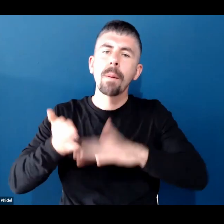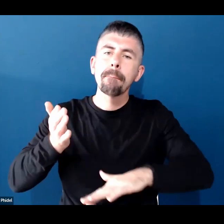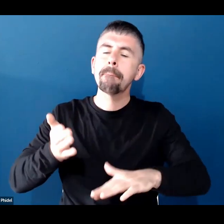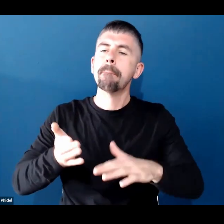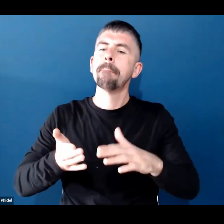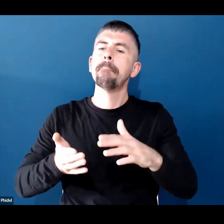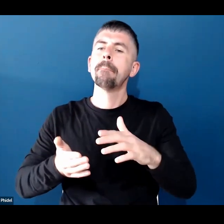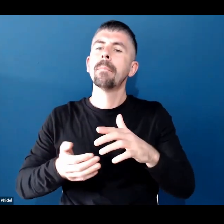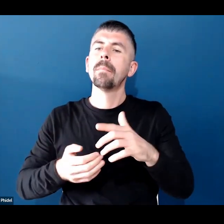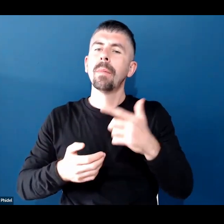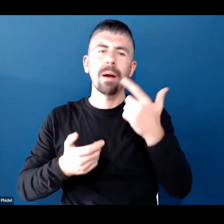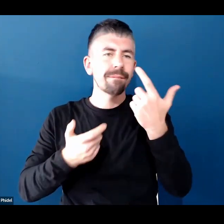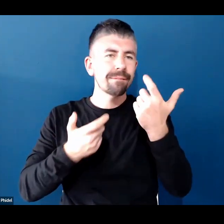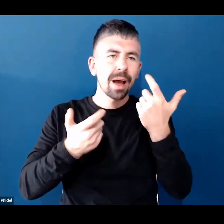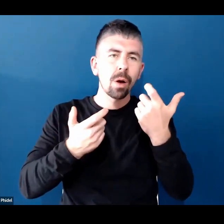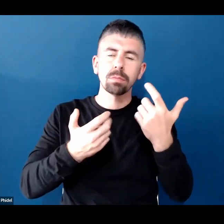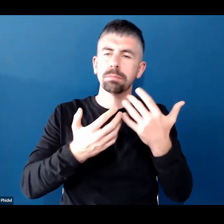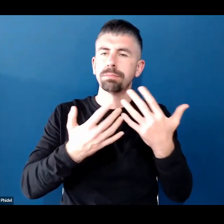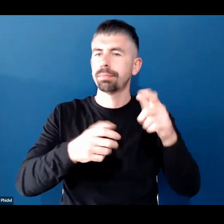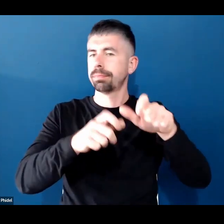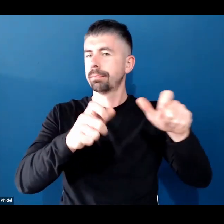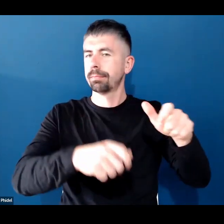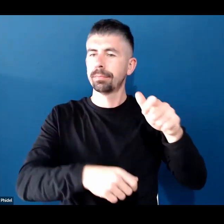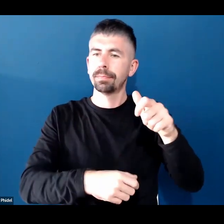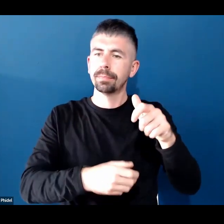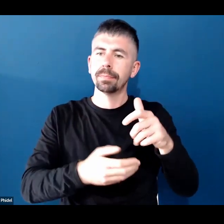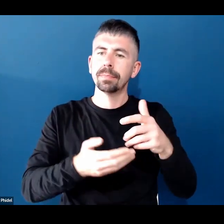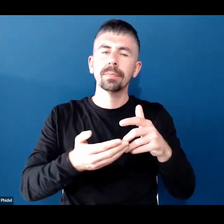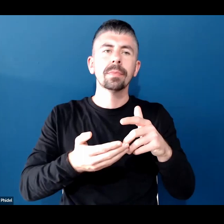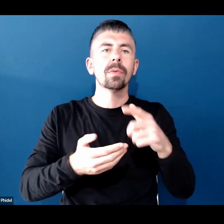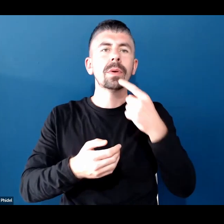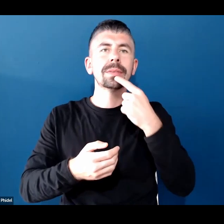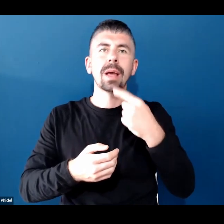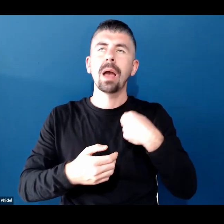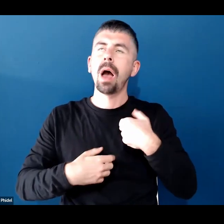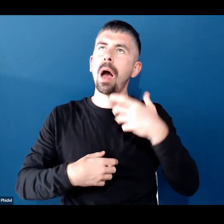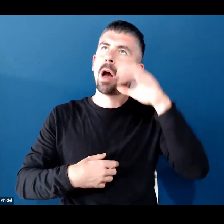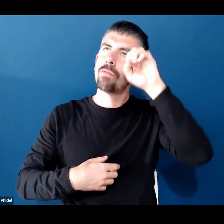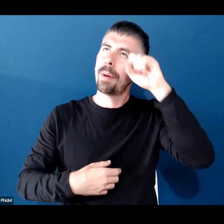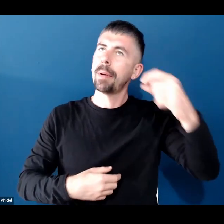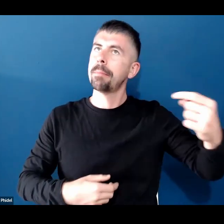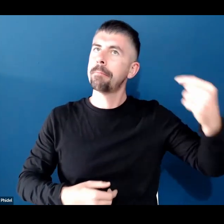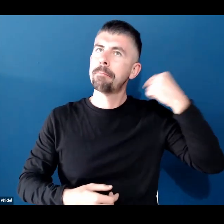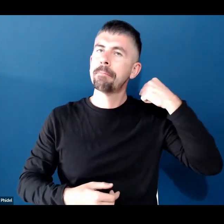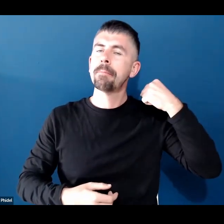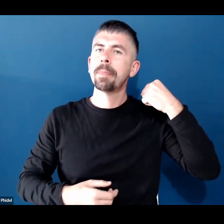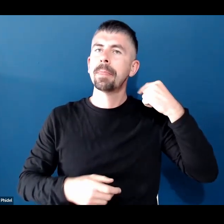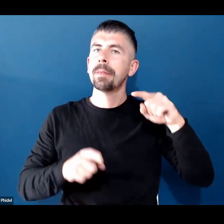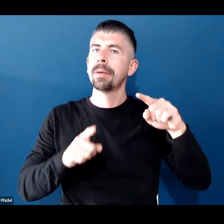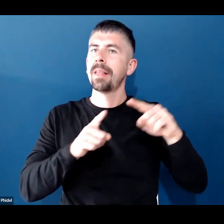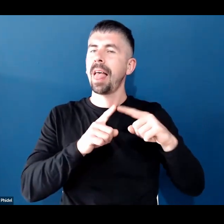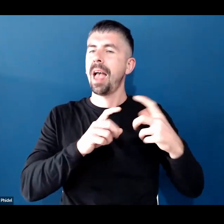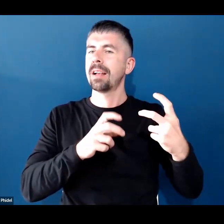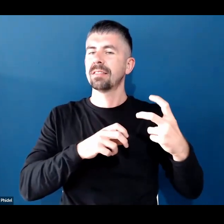many ecological economists, including myself. We can point to a moment where we've been bitten by a radioactive